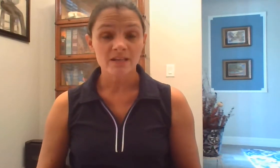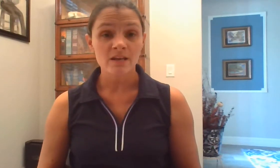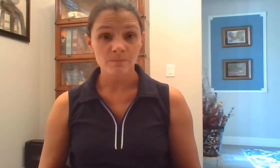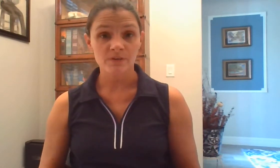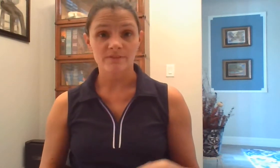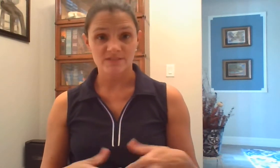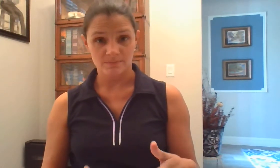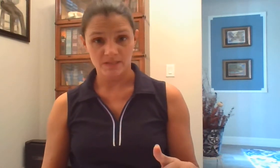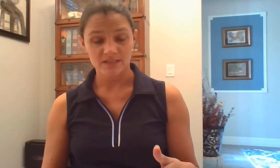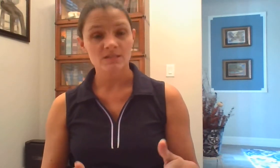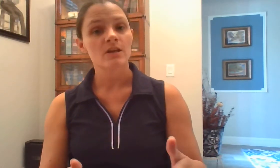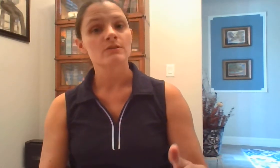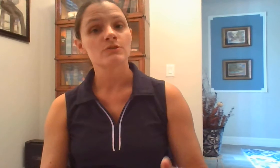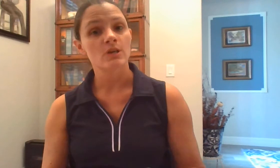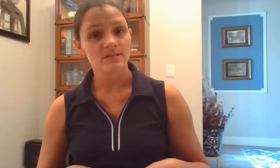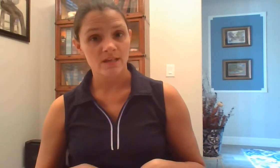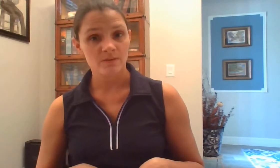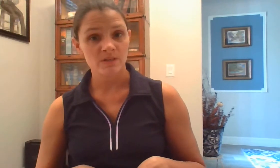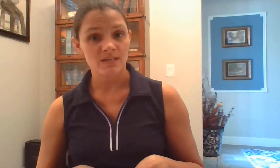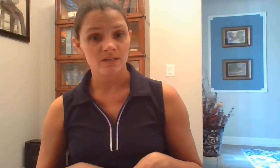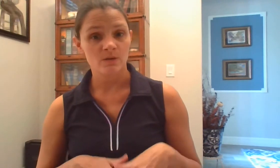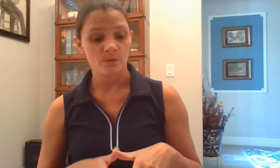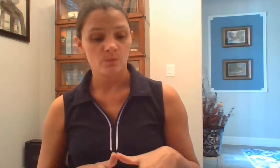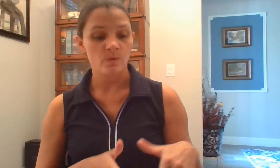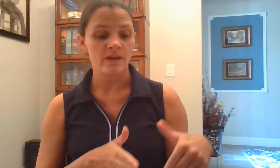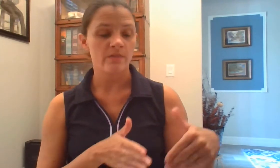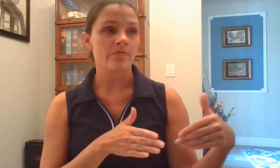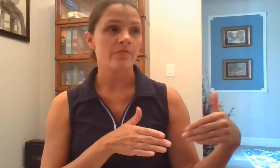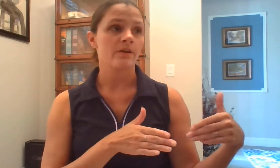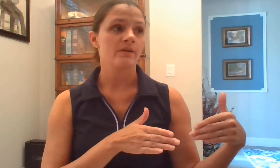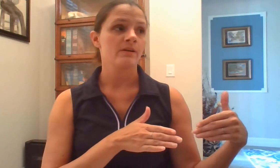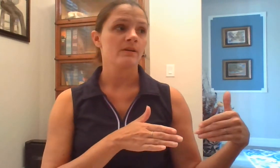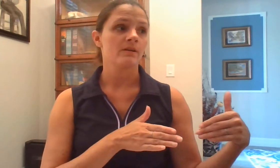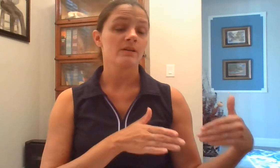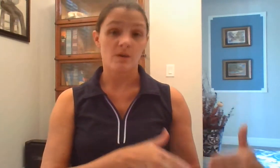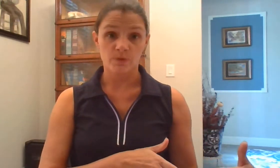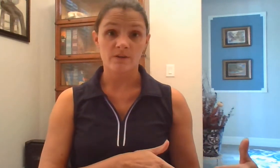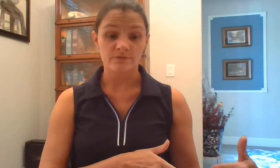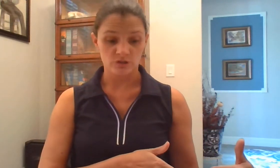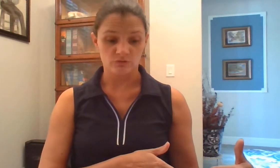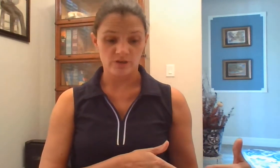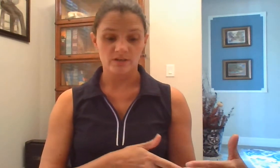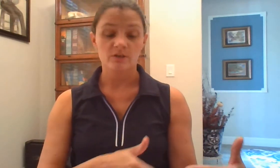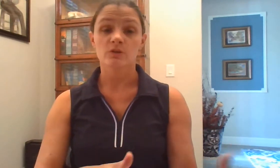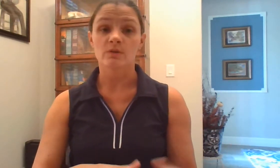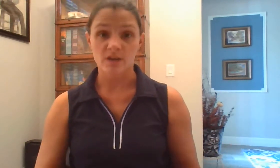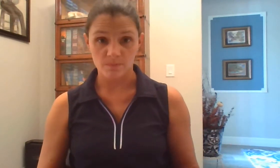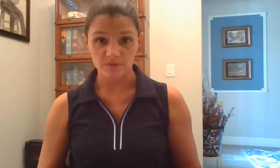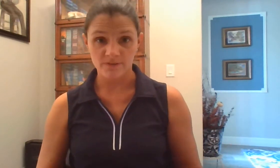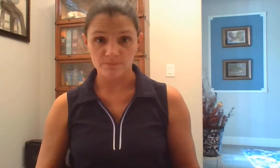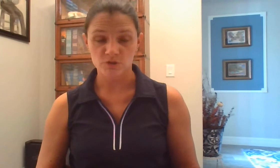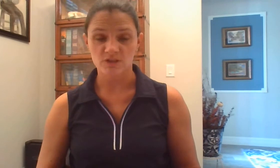number of siblings just like we did with number of children you have a couple of options